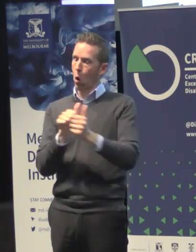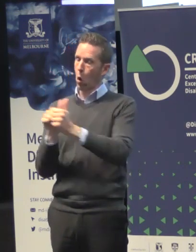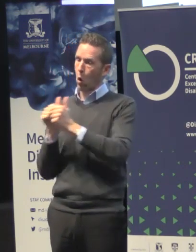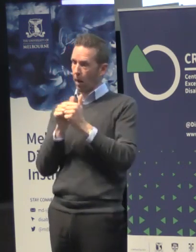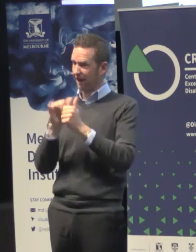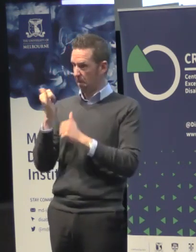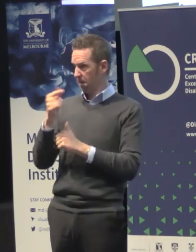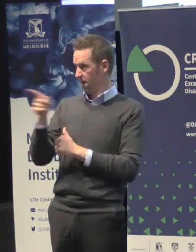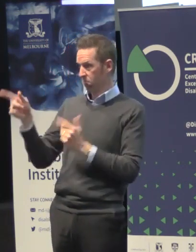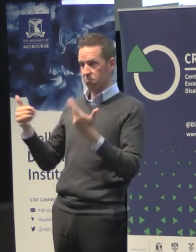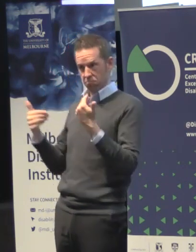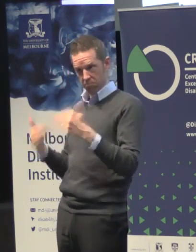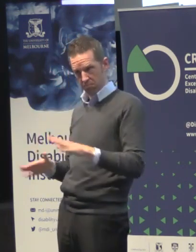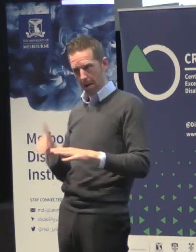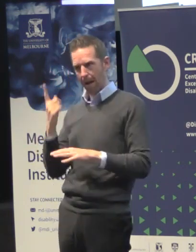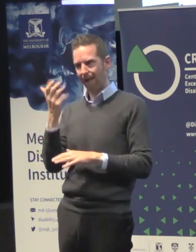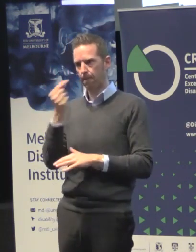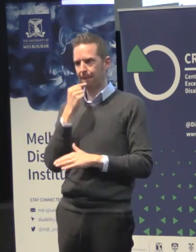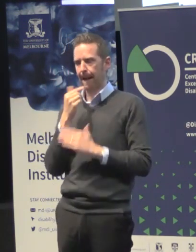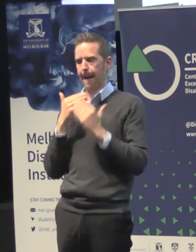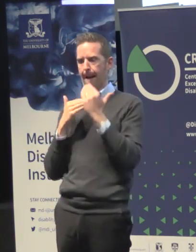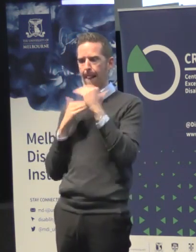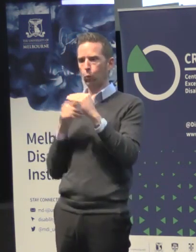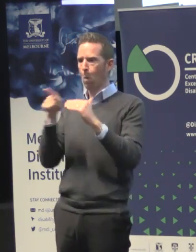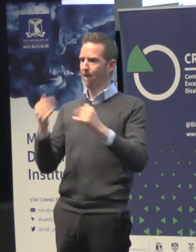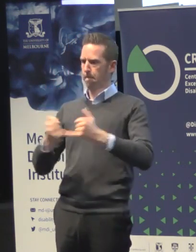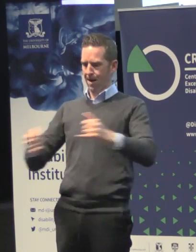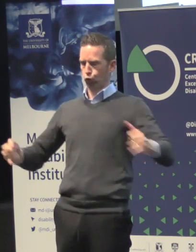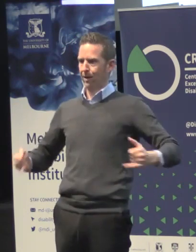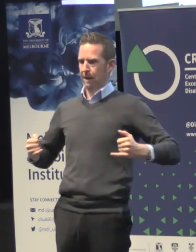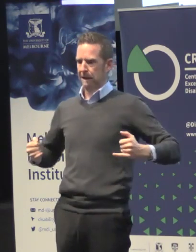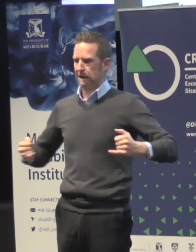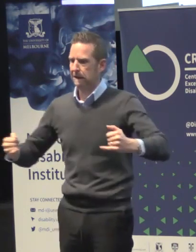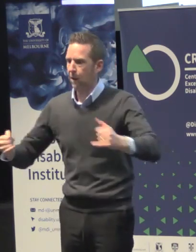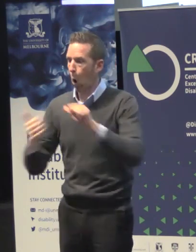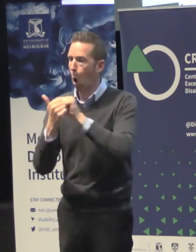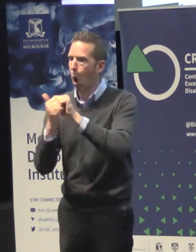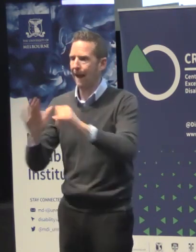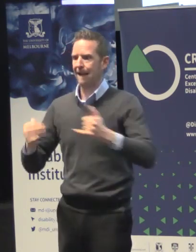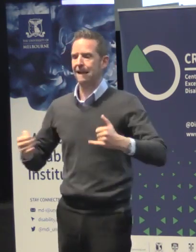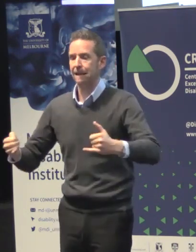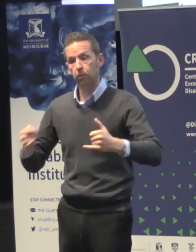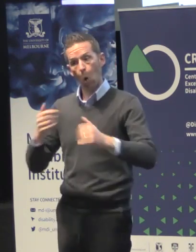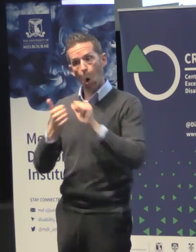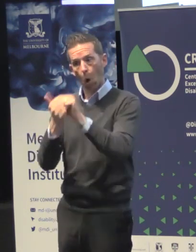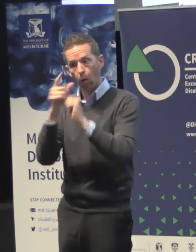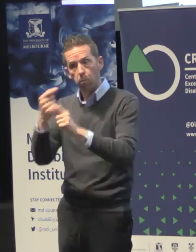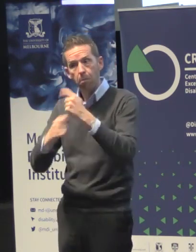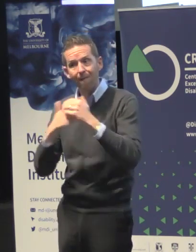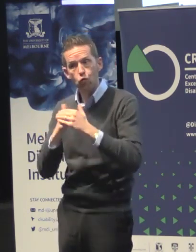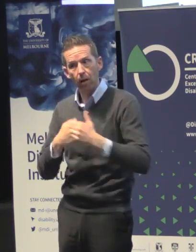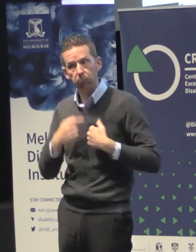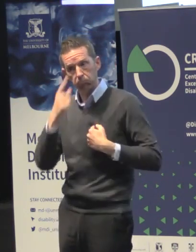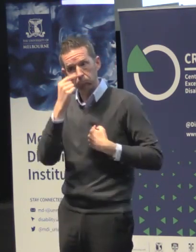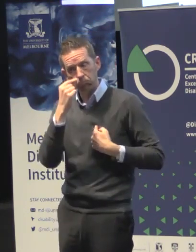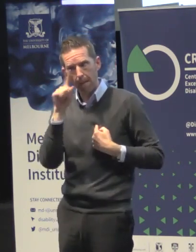you probably do that, but there's a limit, isn't there? There's a boundary. You don't go so far with colleagues. Sometimes they become great friends, but often